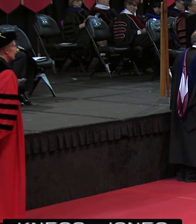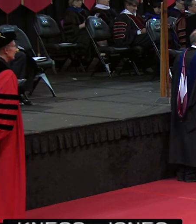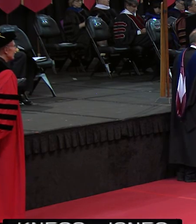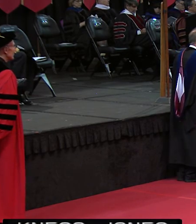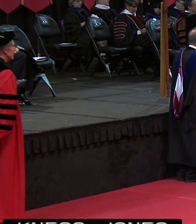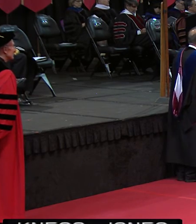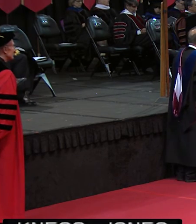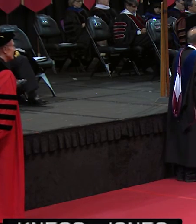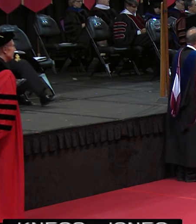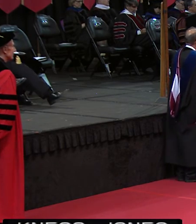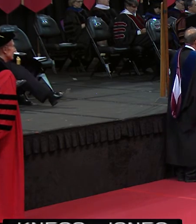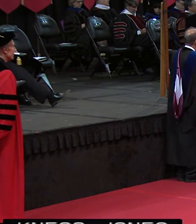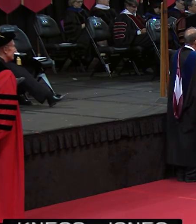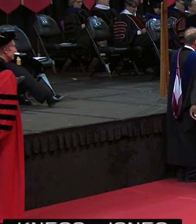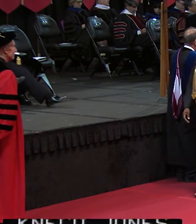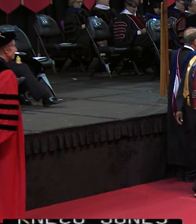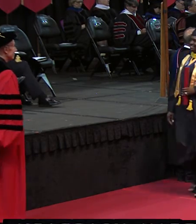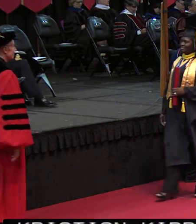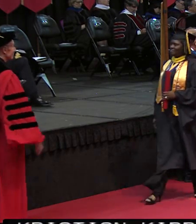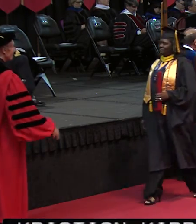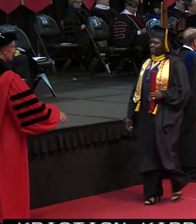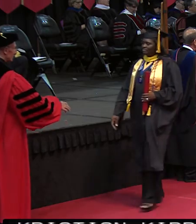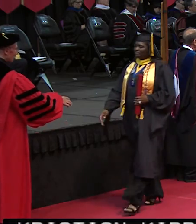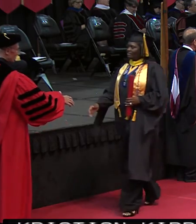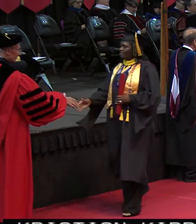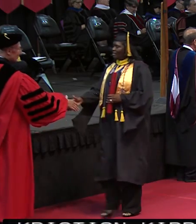Andrea Ann McIntyre.